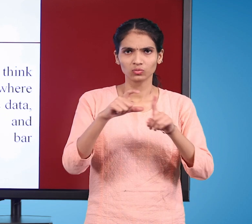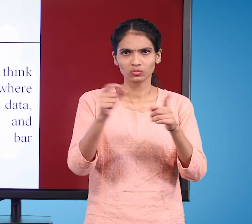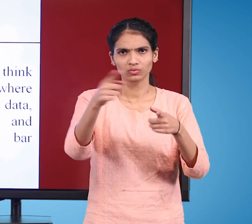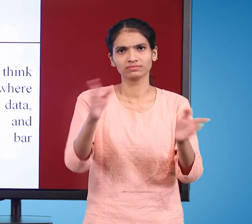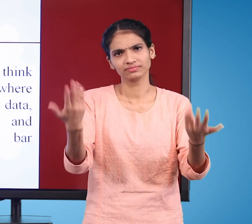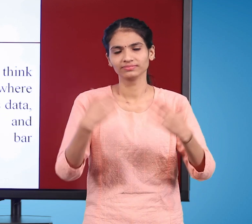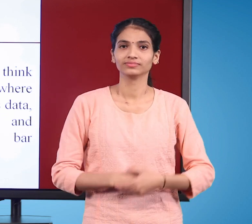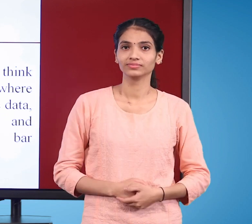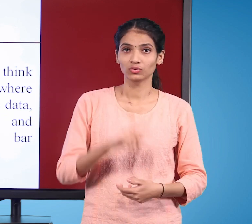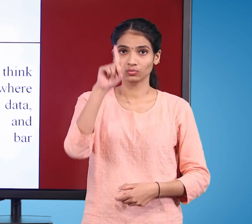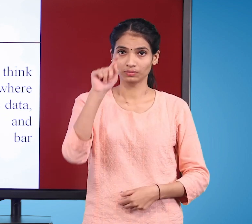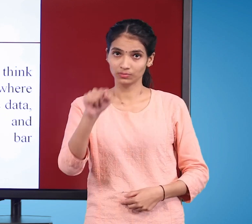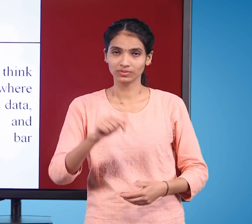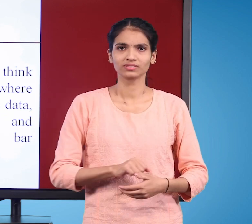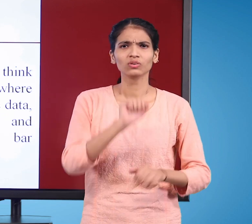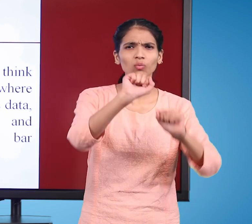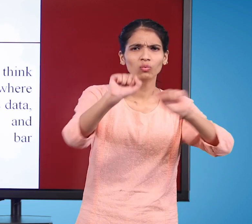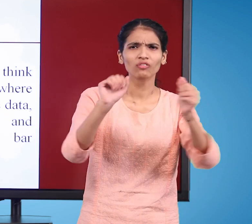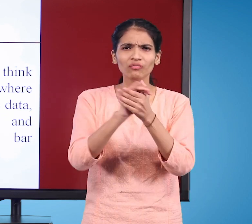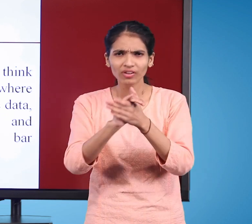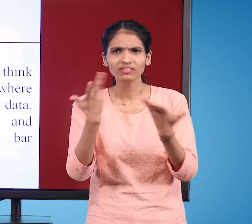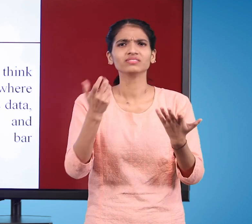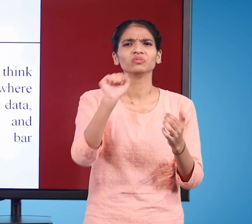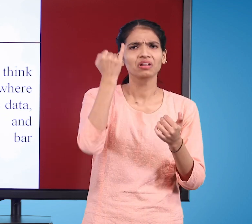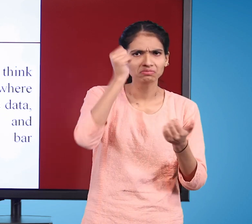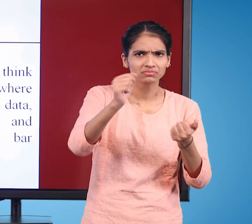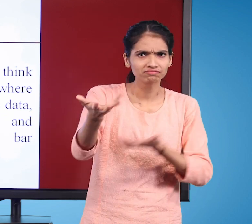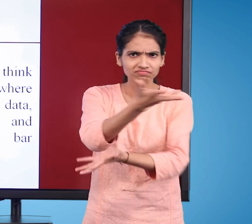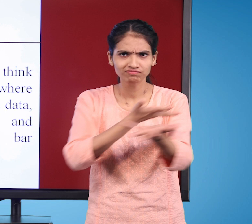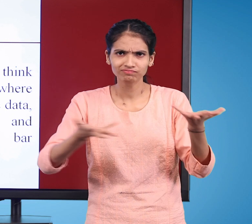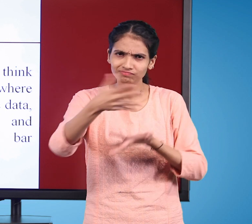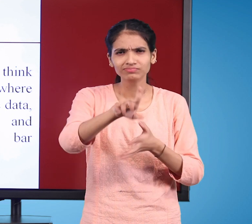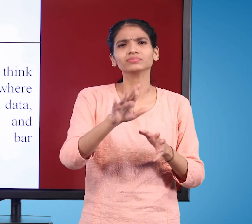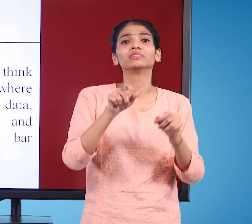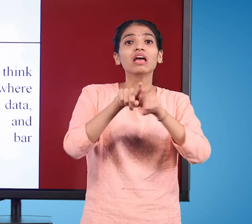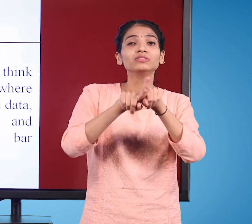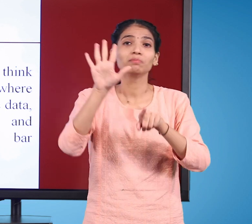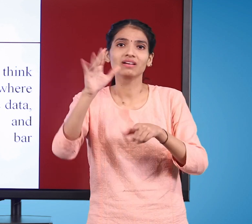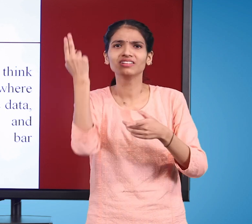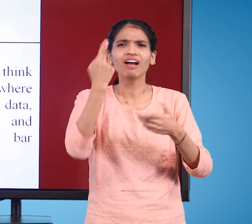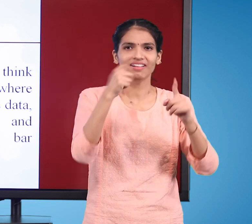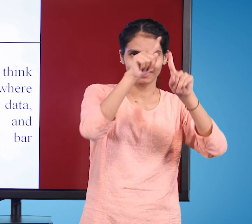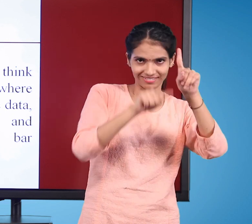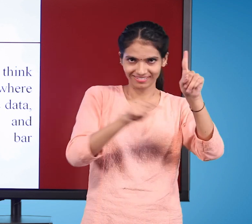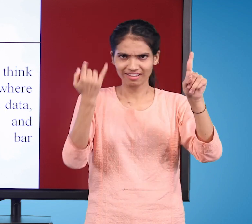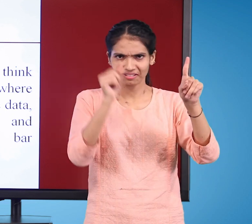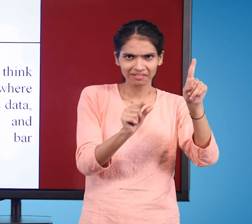Do this. 1. Along with your friends, think of 5 more situations where we can have data. For this